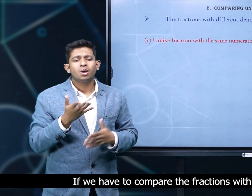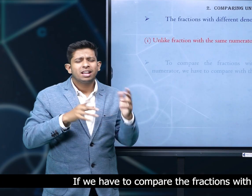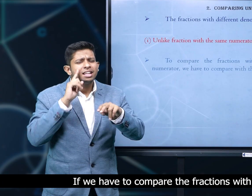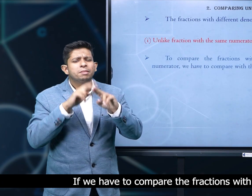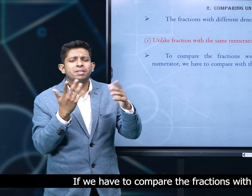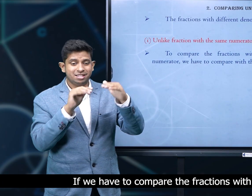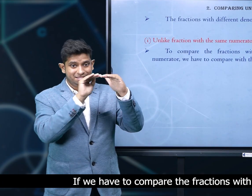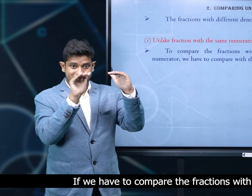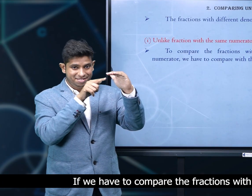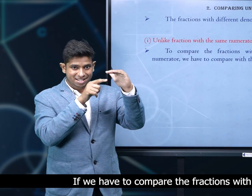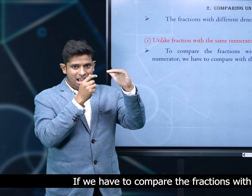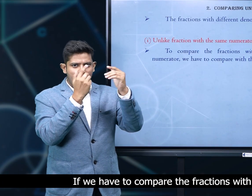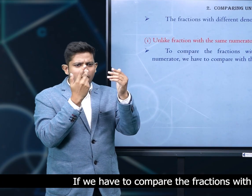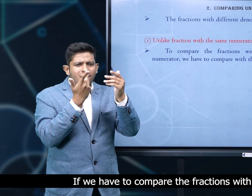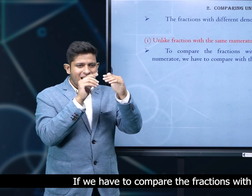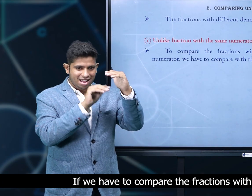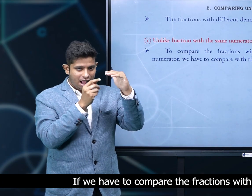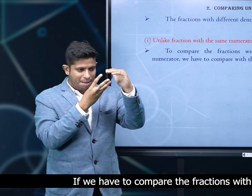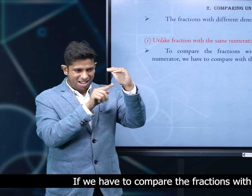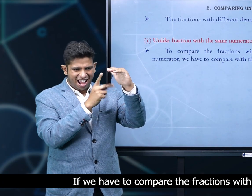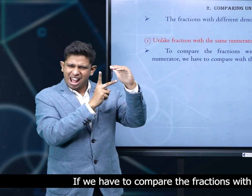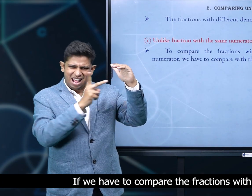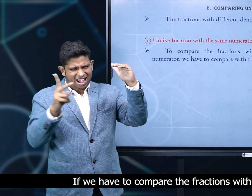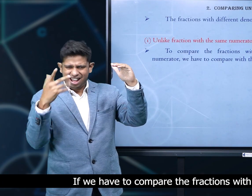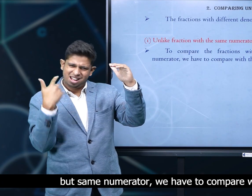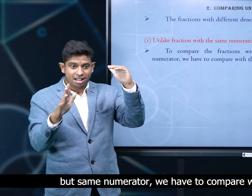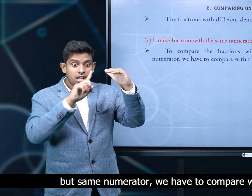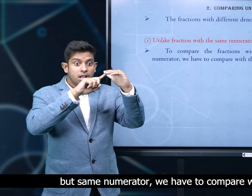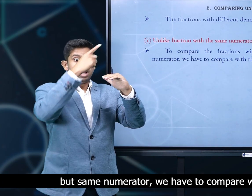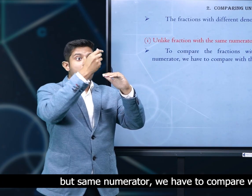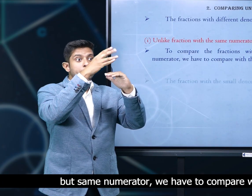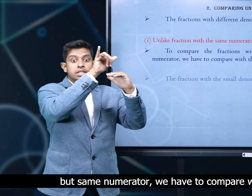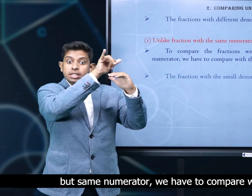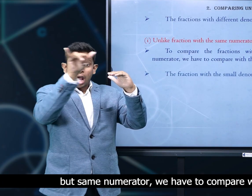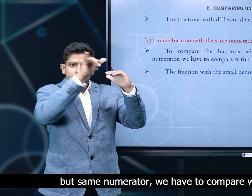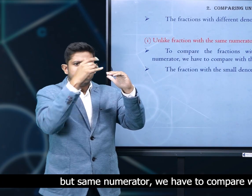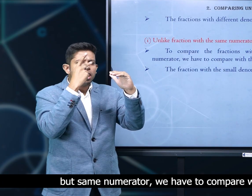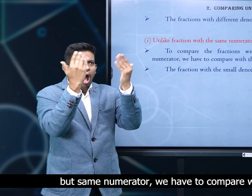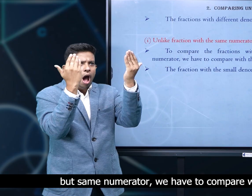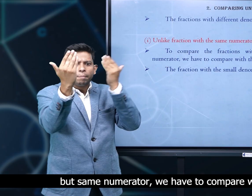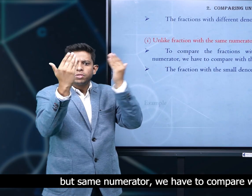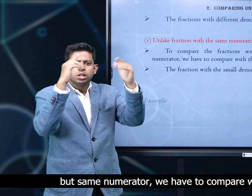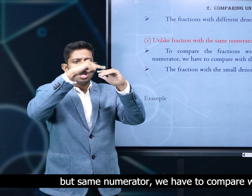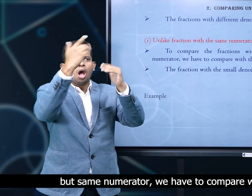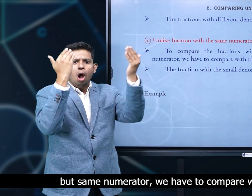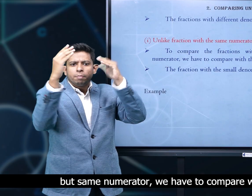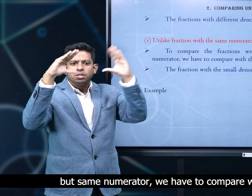If we have to compare the fractions with different denominator but same numerator, we have to compare with the denominator only.